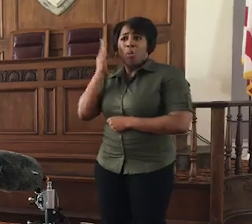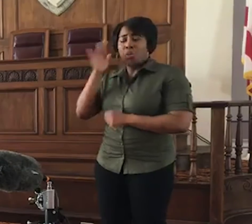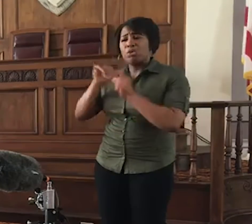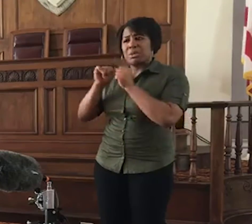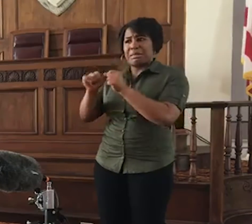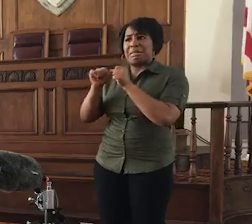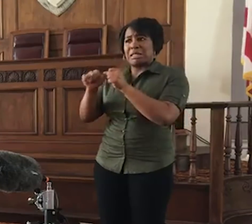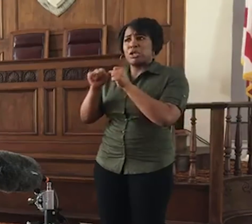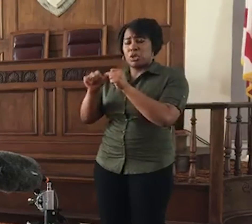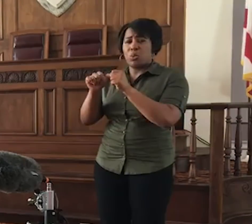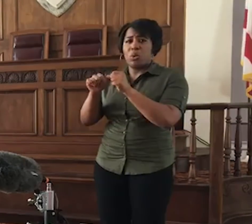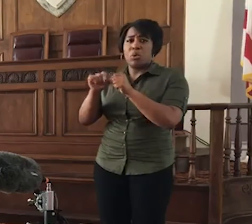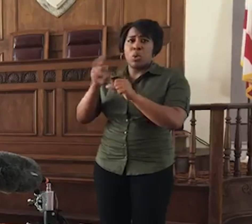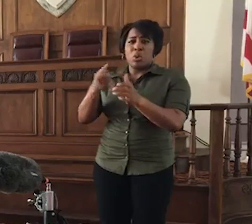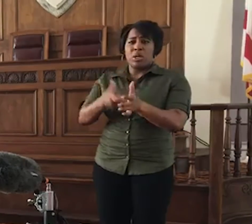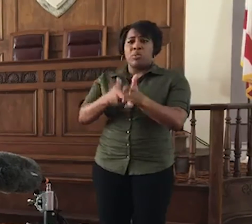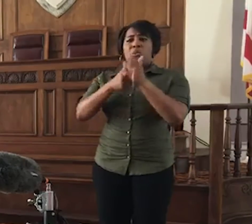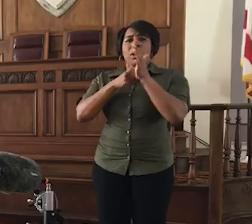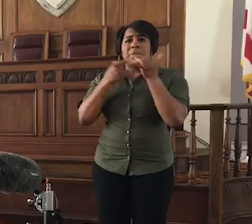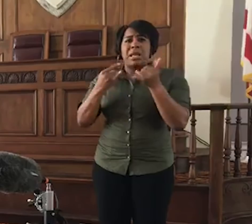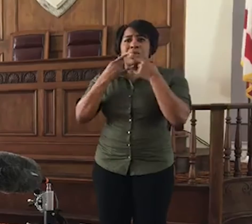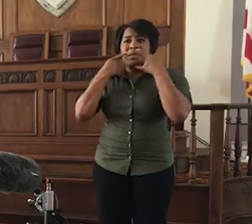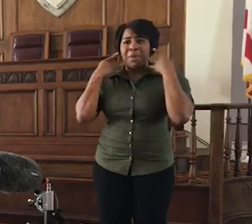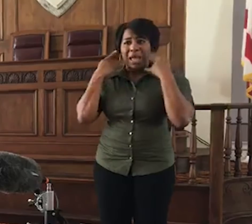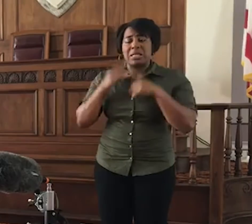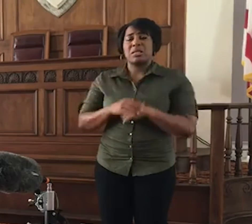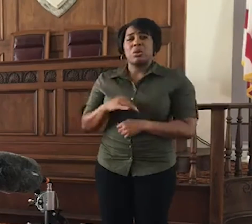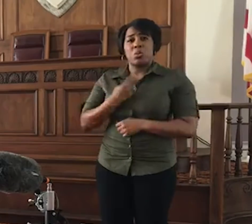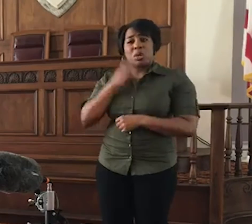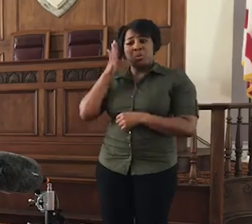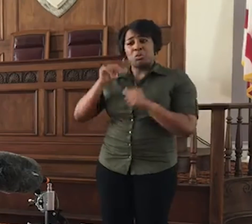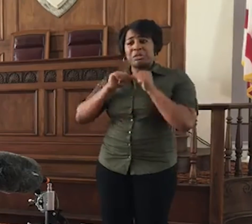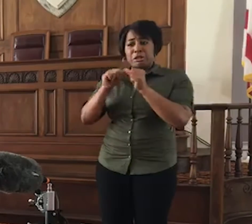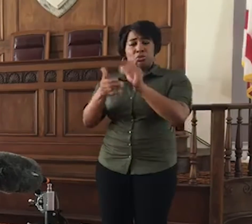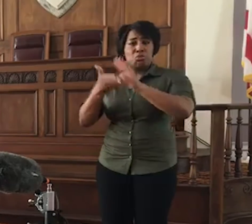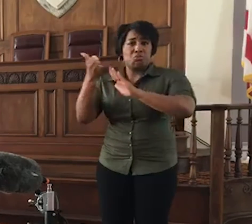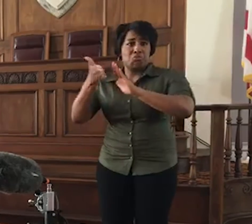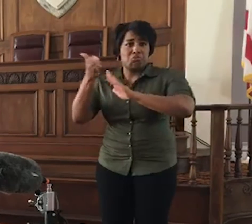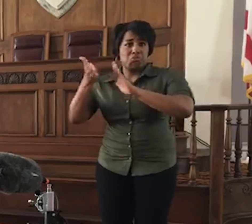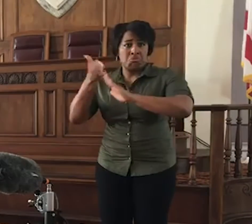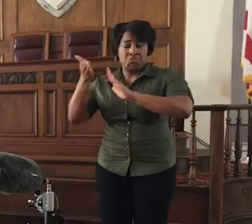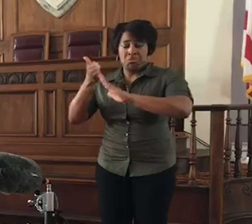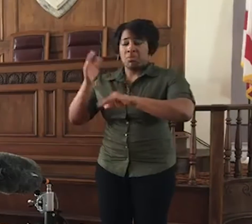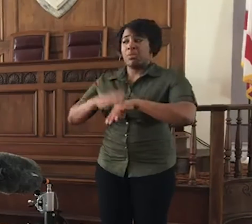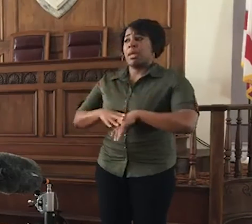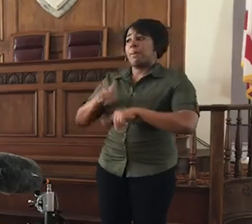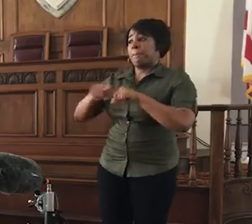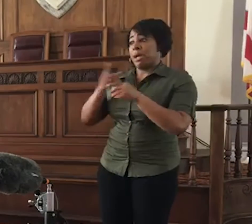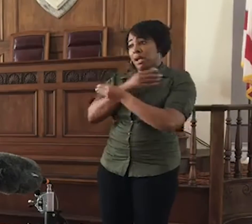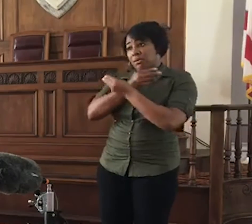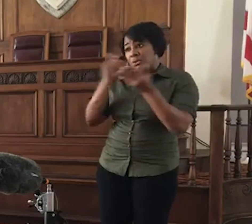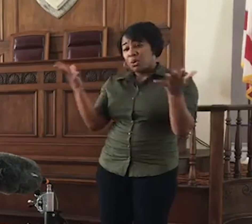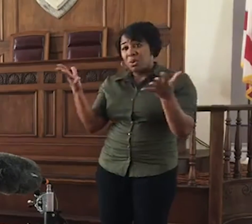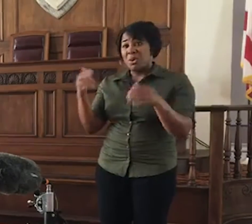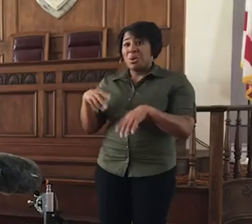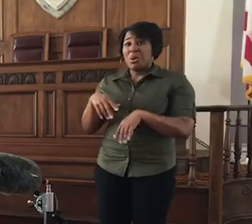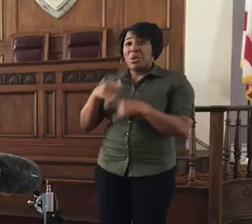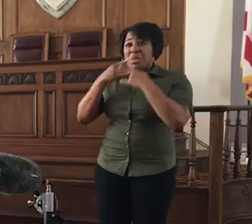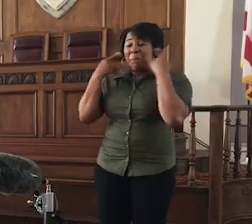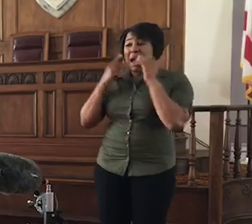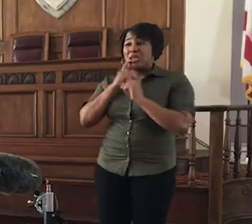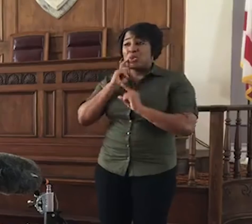nor restricting events from operating. However, as I have stated, this mask order is hard to